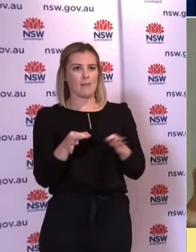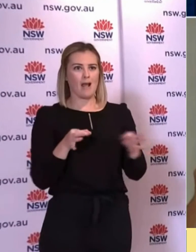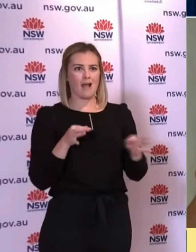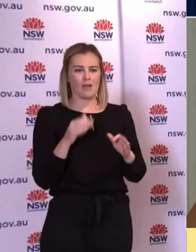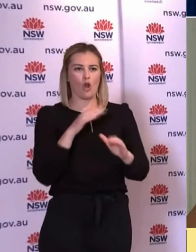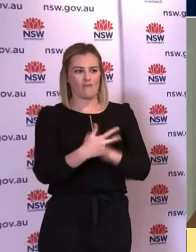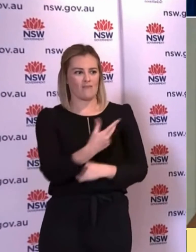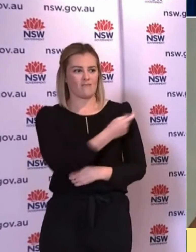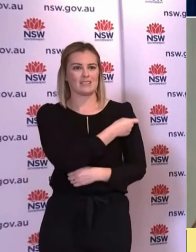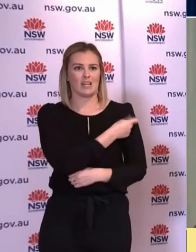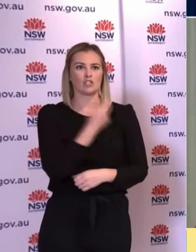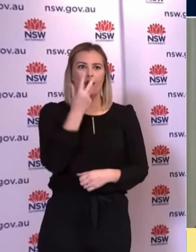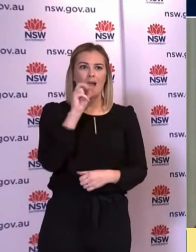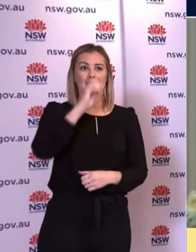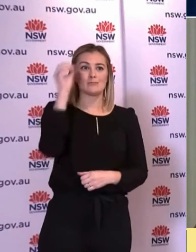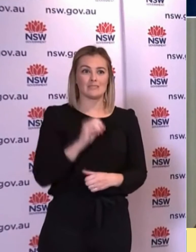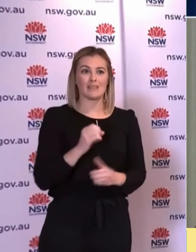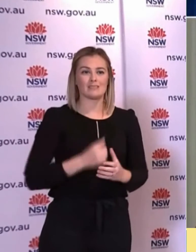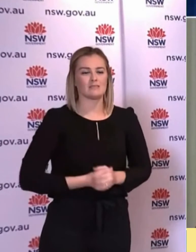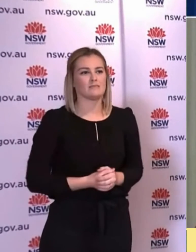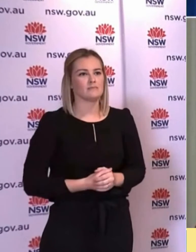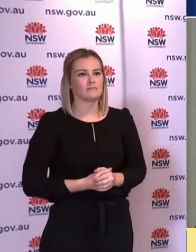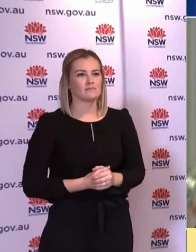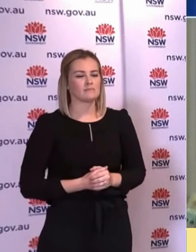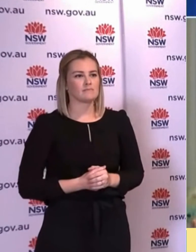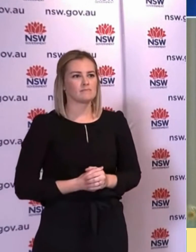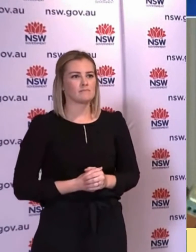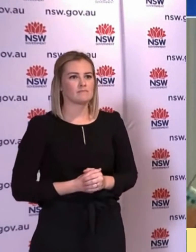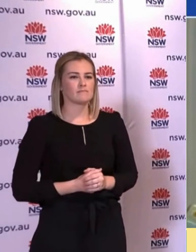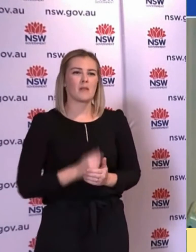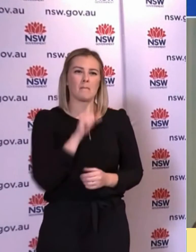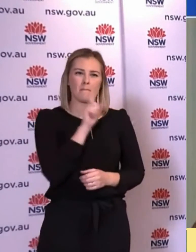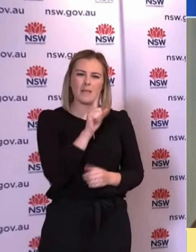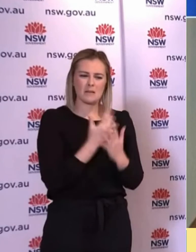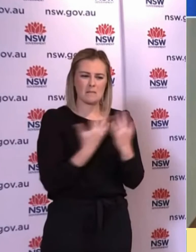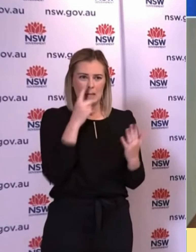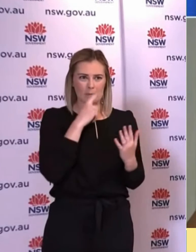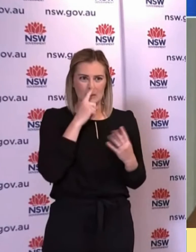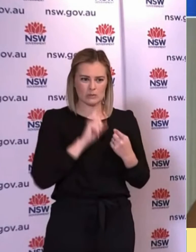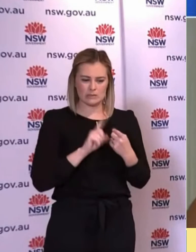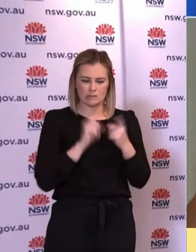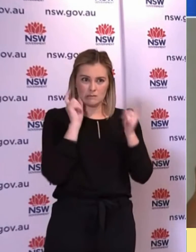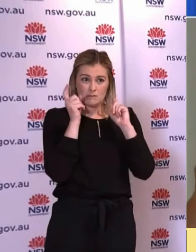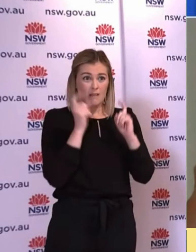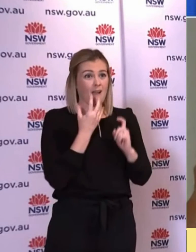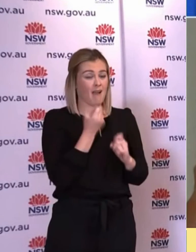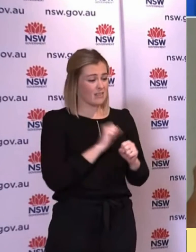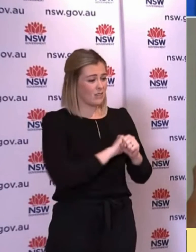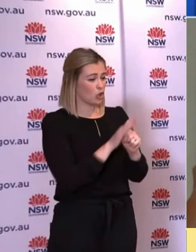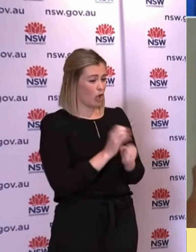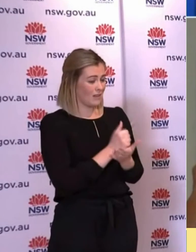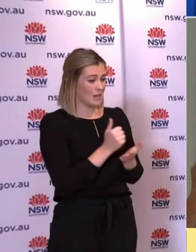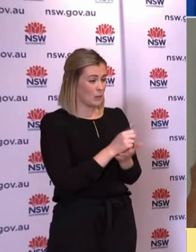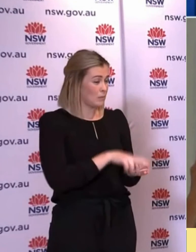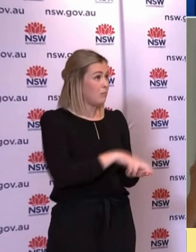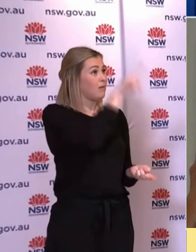There are some premiers that are obviously concerned about opening up with such high cases in the community. Now, New South Wales has a lot of high cases. Where are we sitting